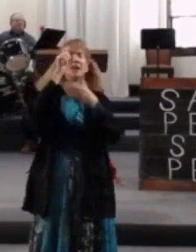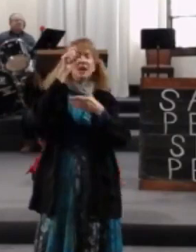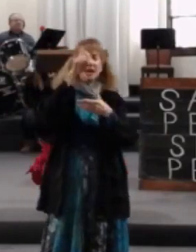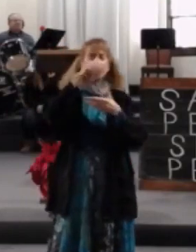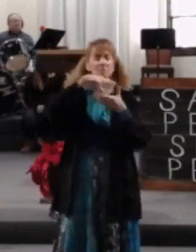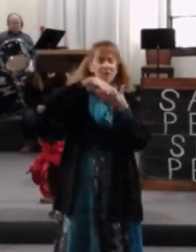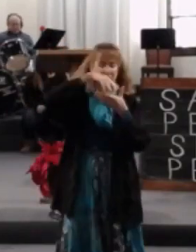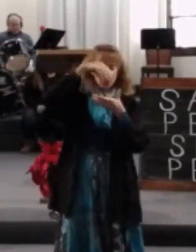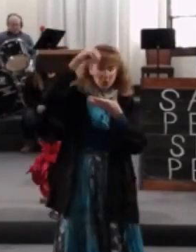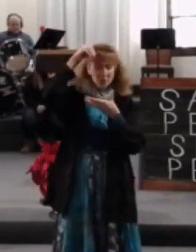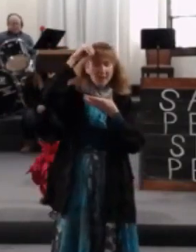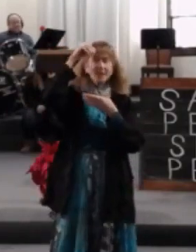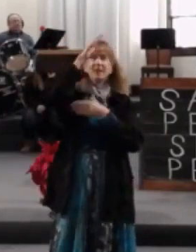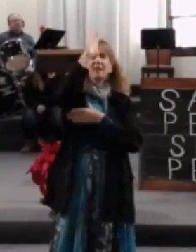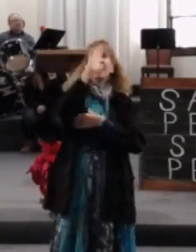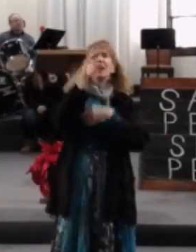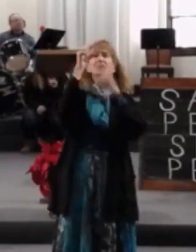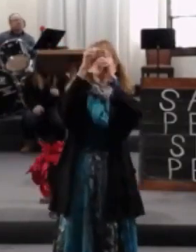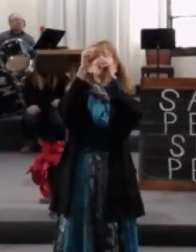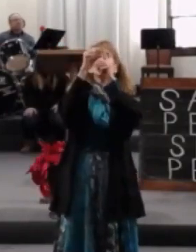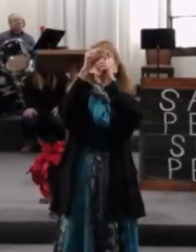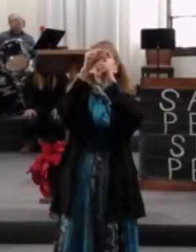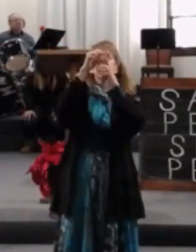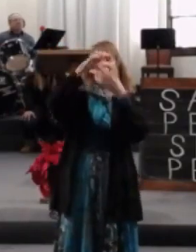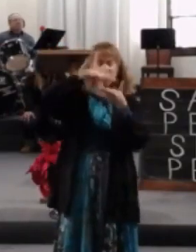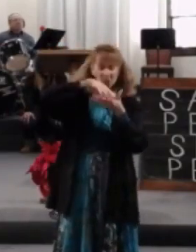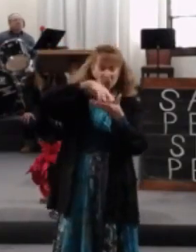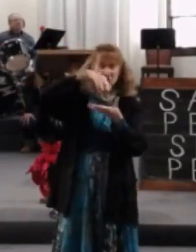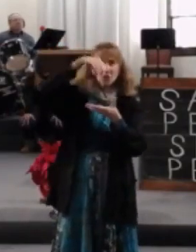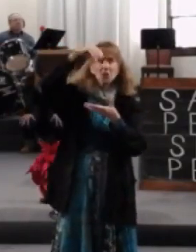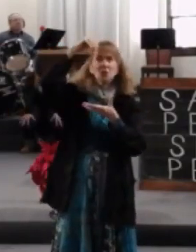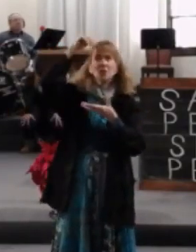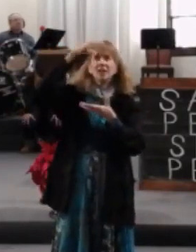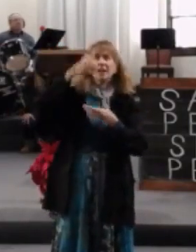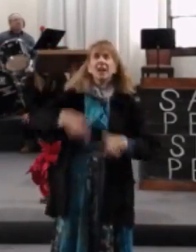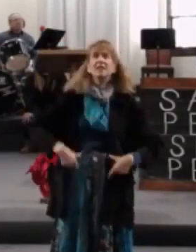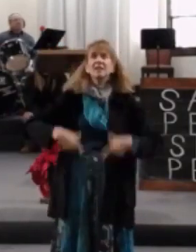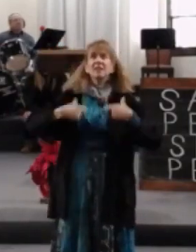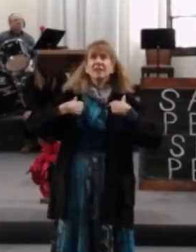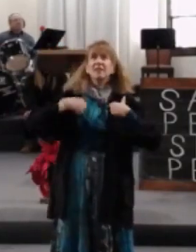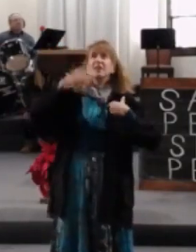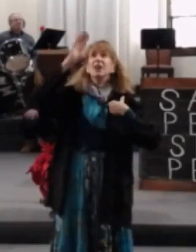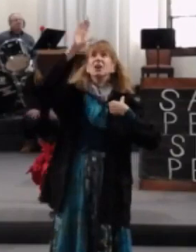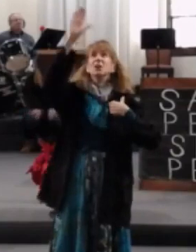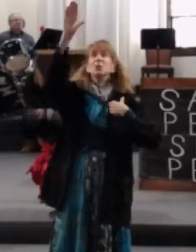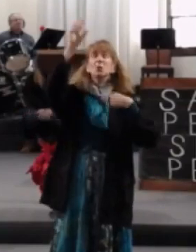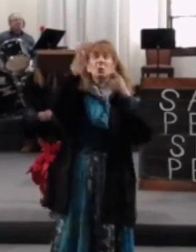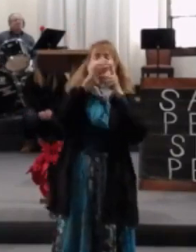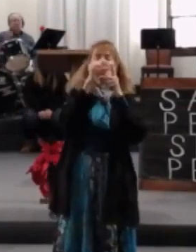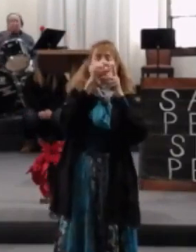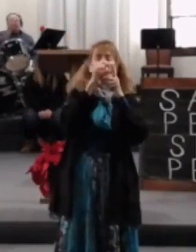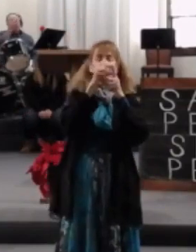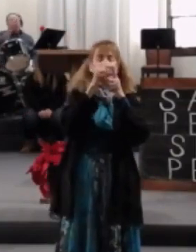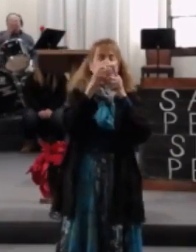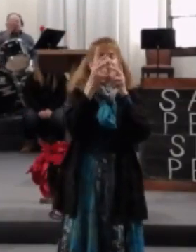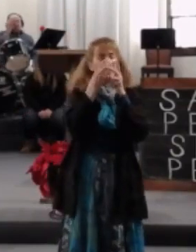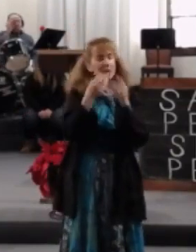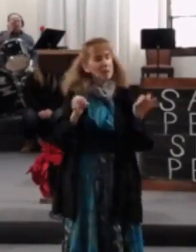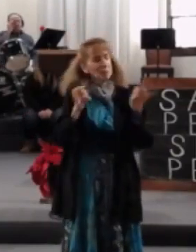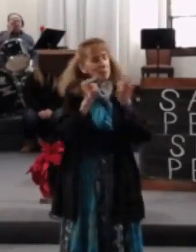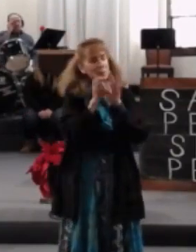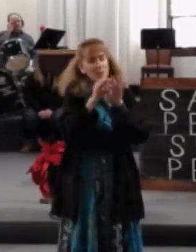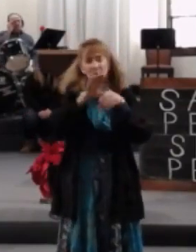Hear God's word, learn God's word, and live God's word. And it's very important at this time that we do